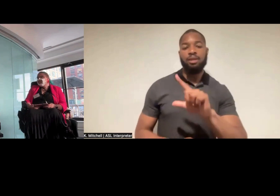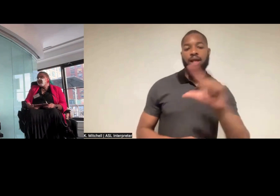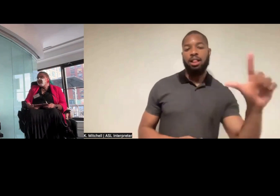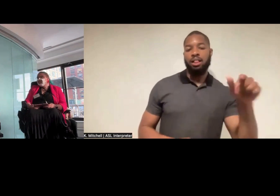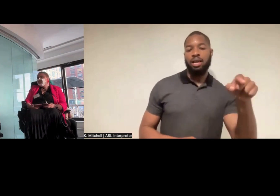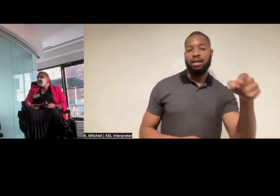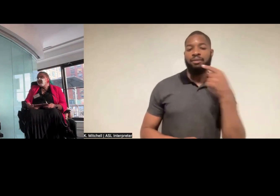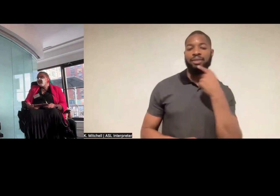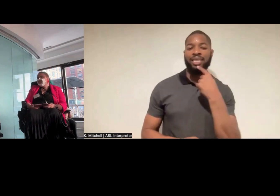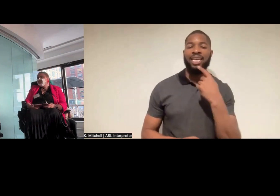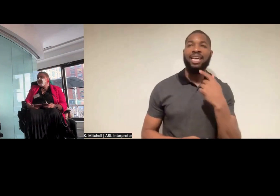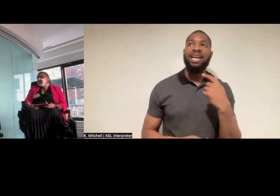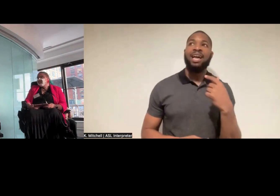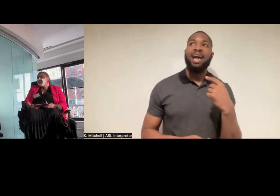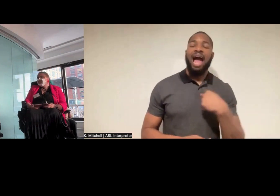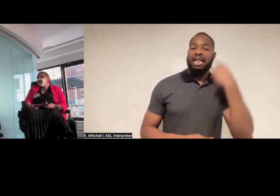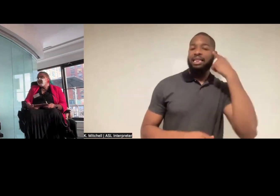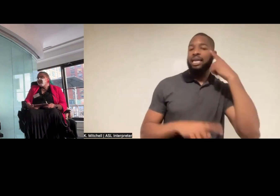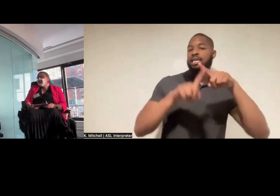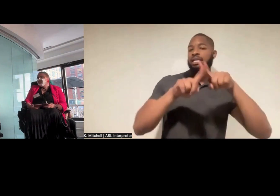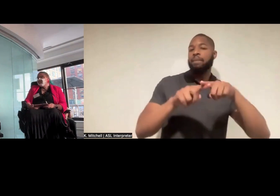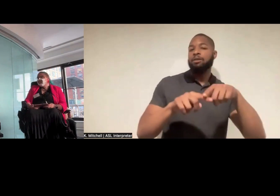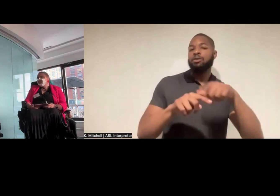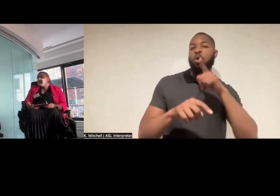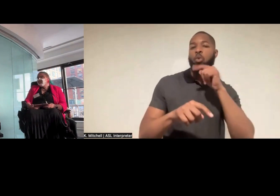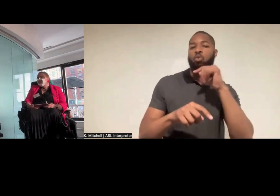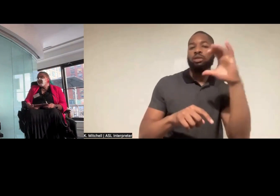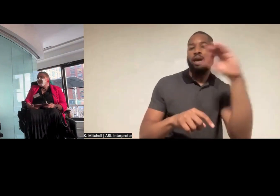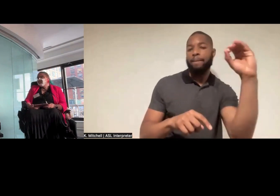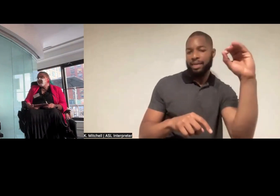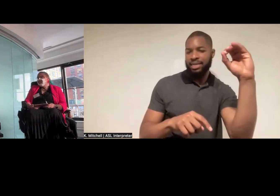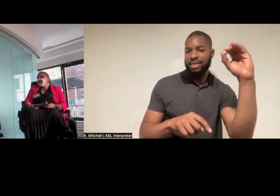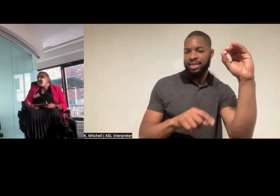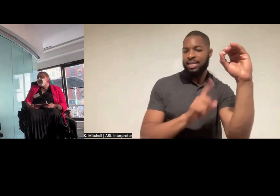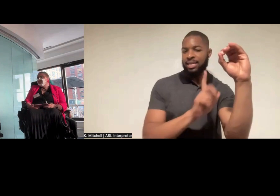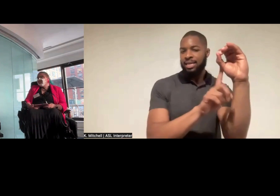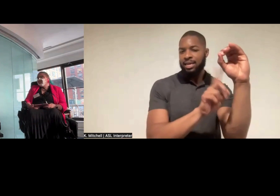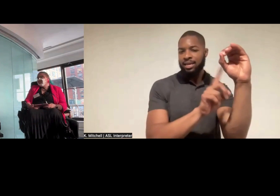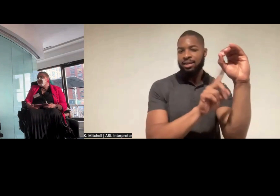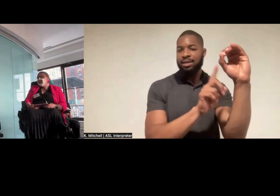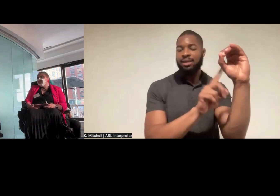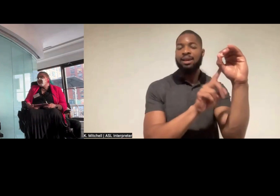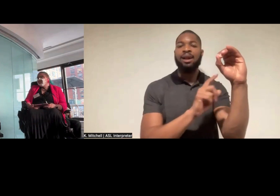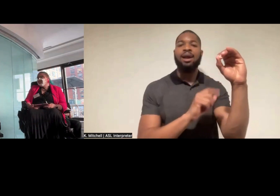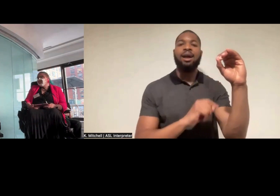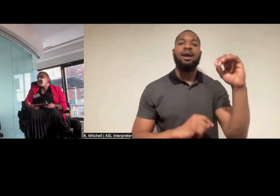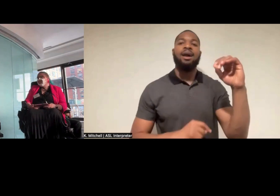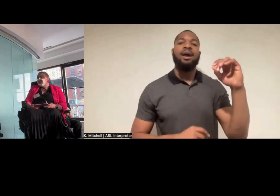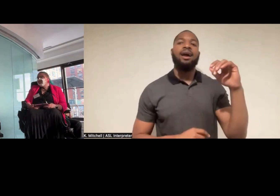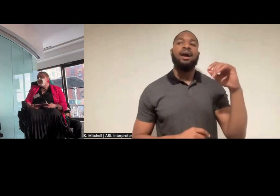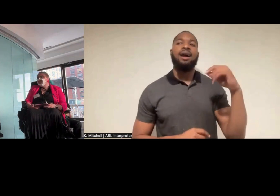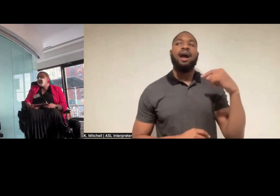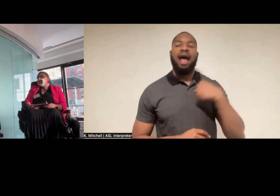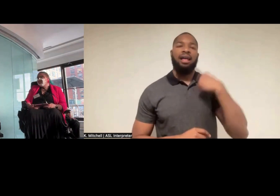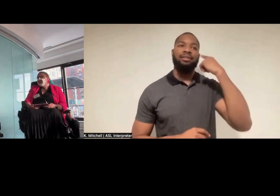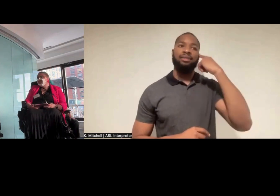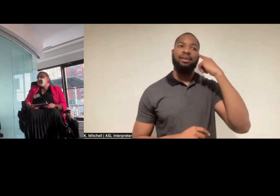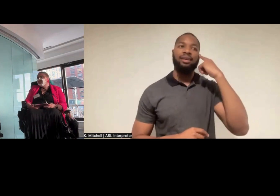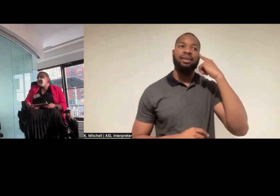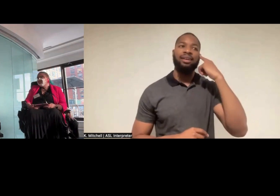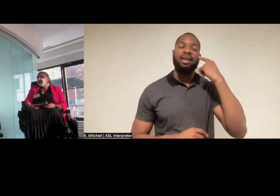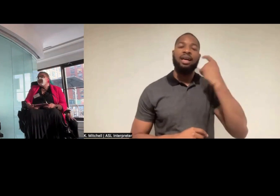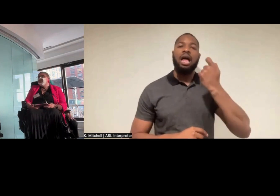it depends on the company, it's really, with, I think it's been a little bit of a tug of